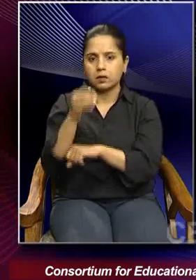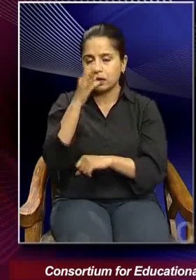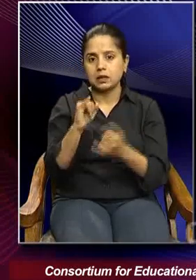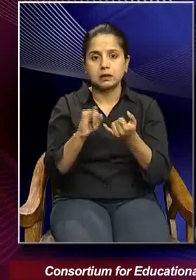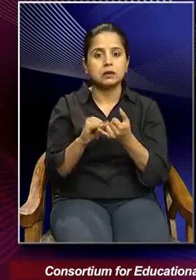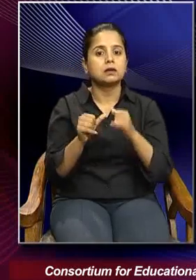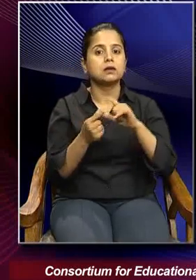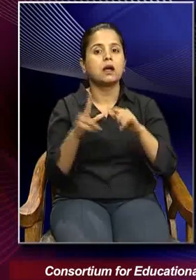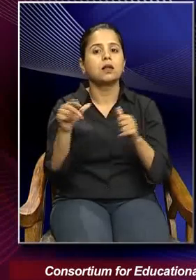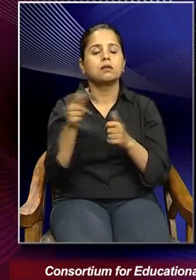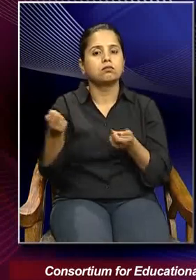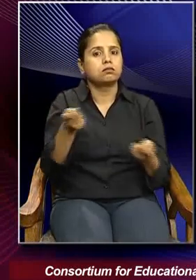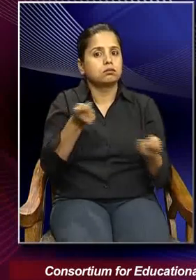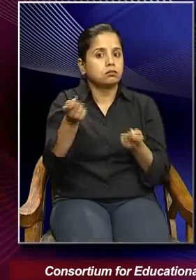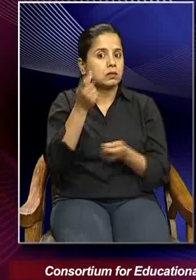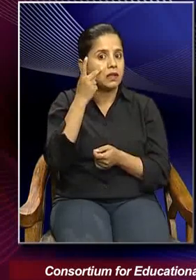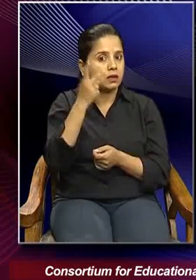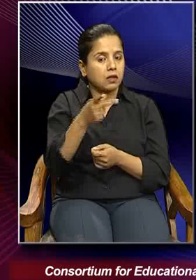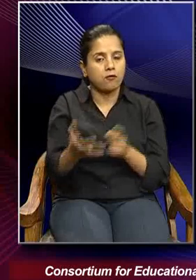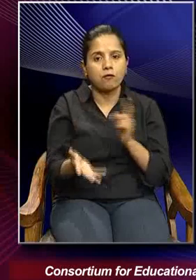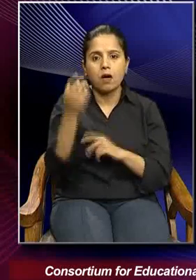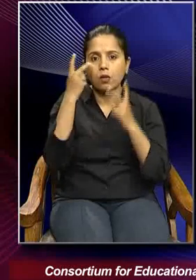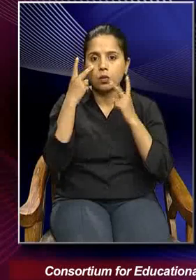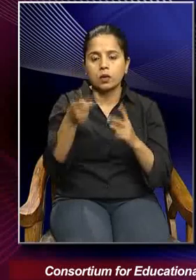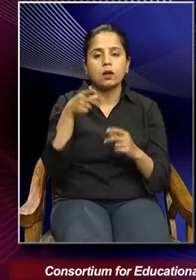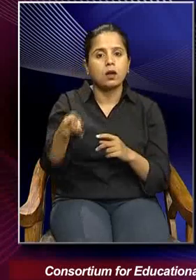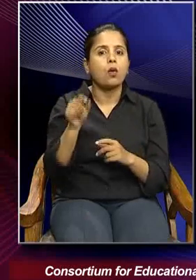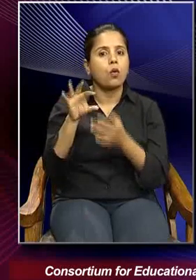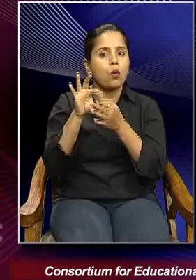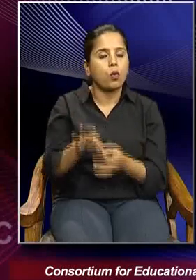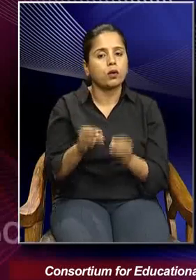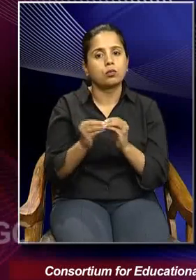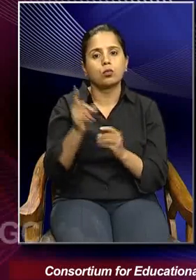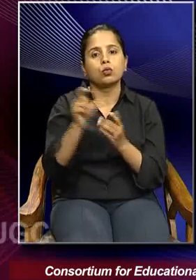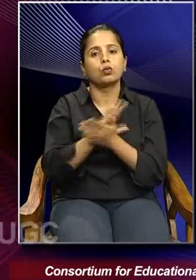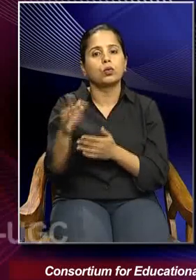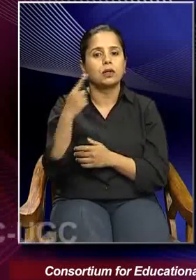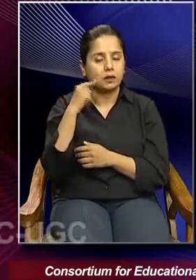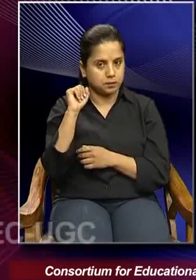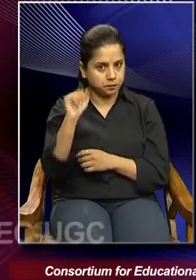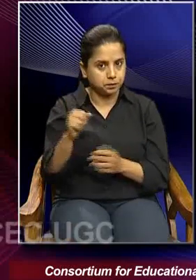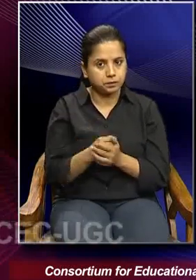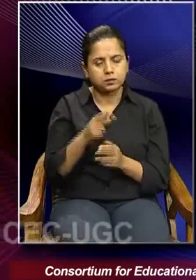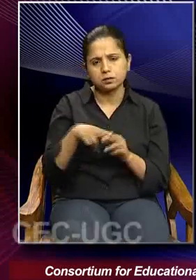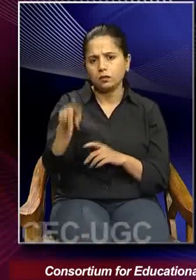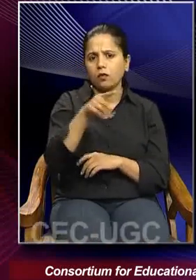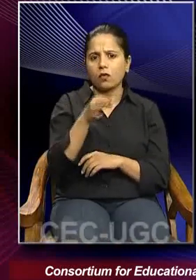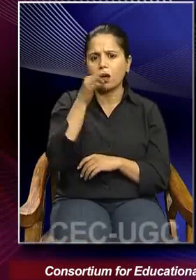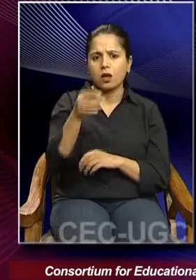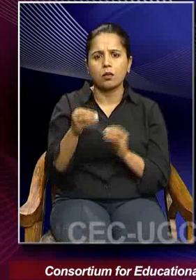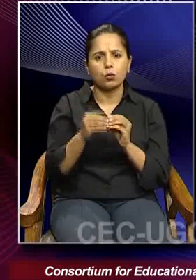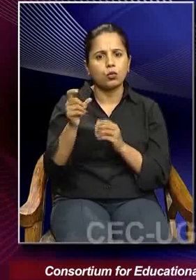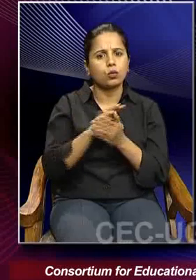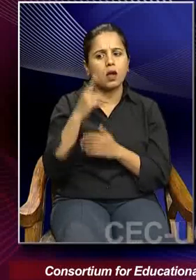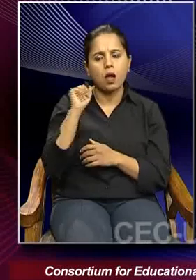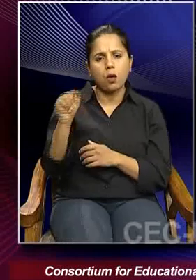Sattva is predominantly found as an attribute of Buddhi. So, if you are asked what is the attribute of Buddhi,